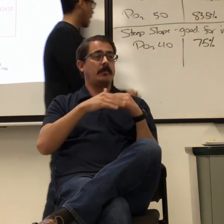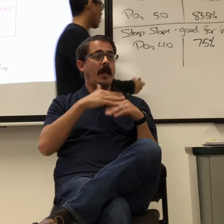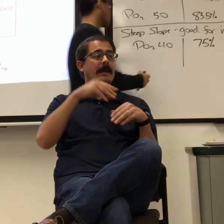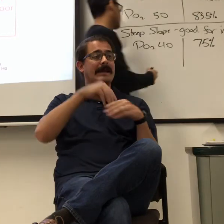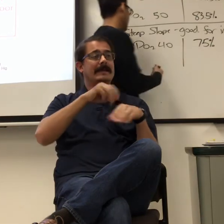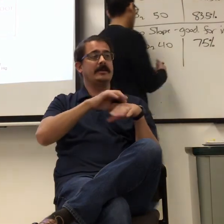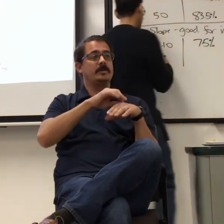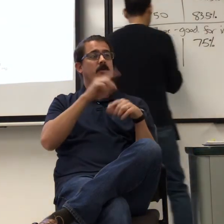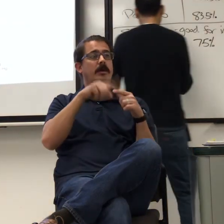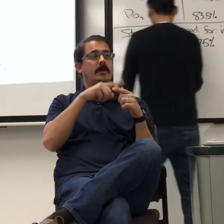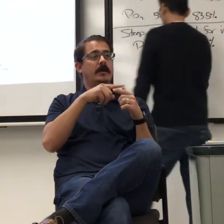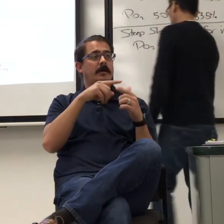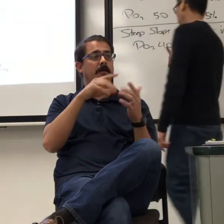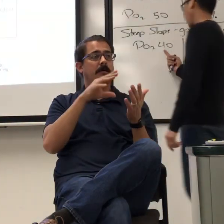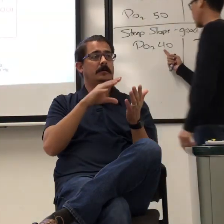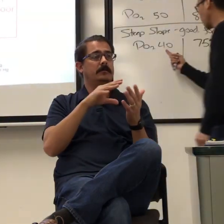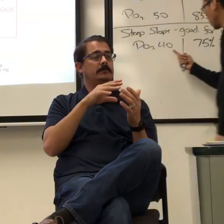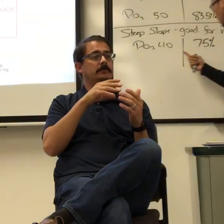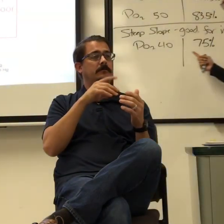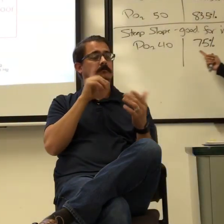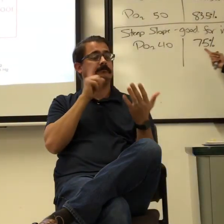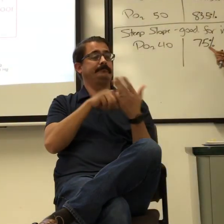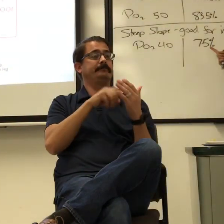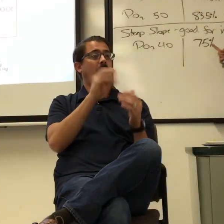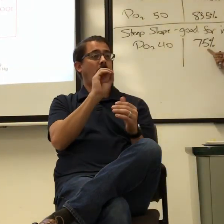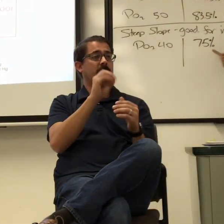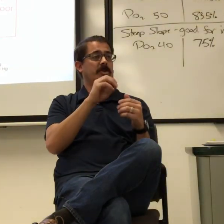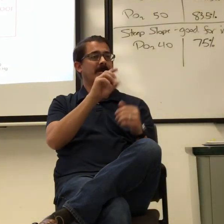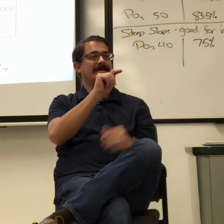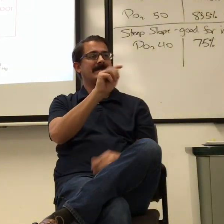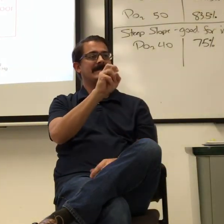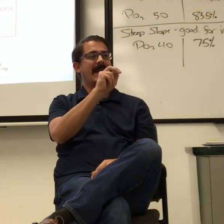it encounters an oxygen tension of 40,